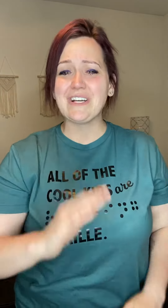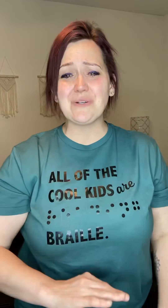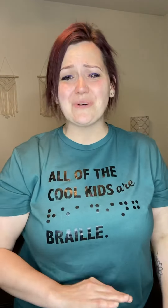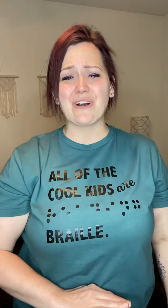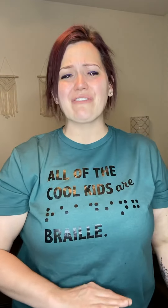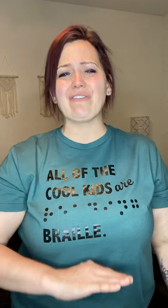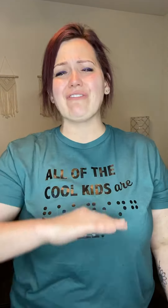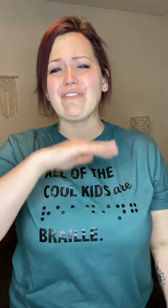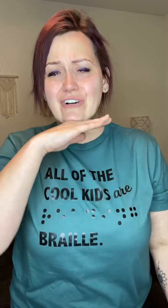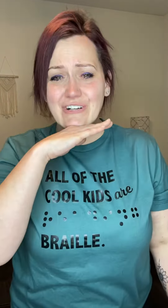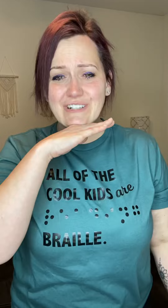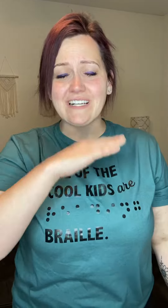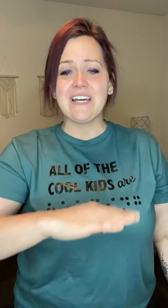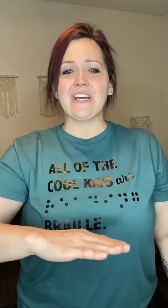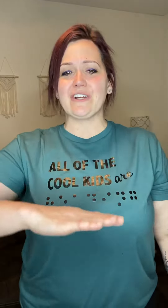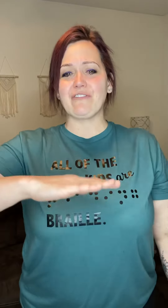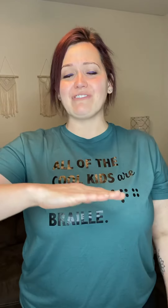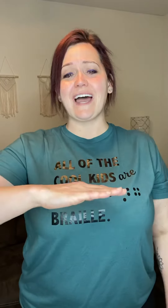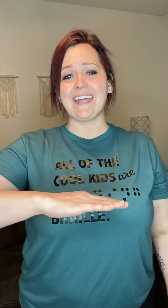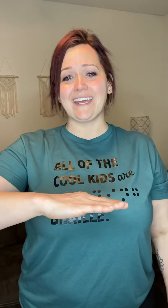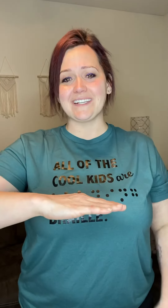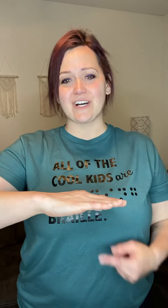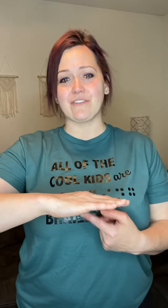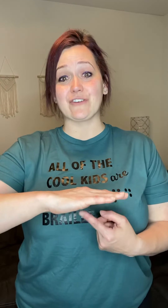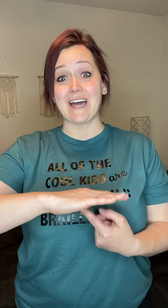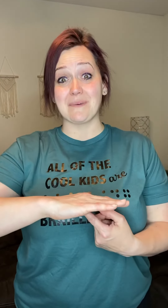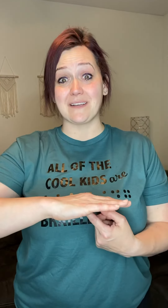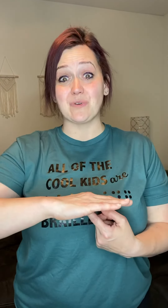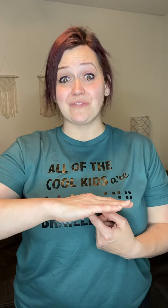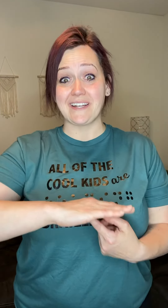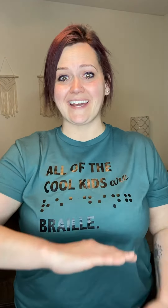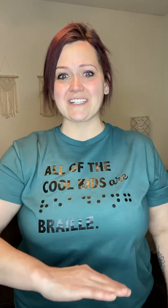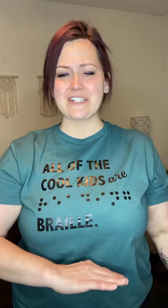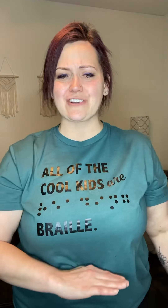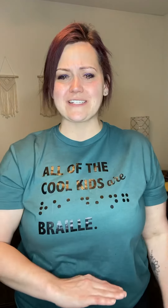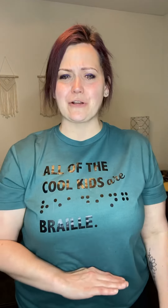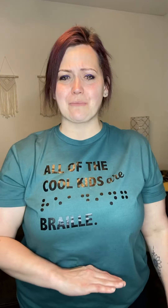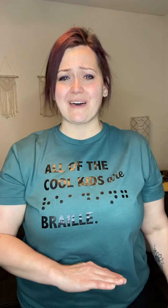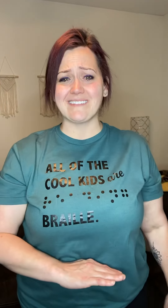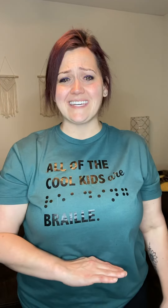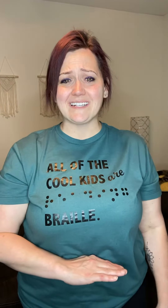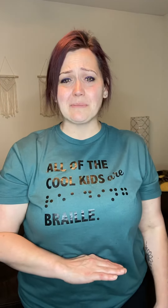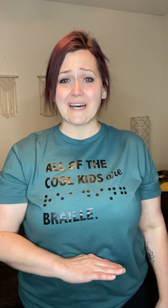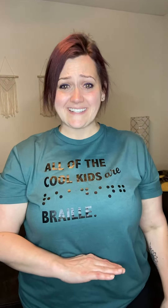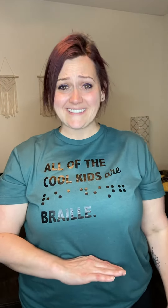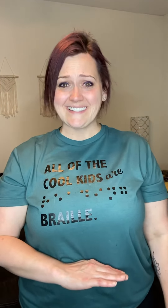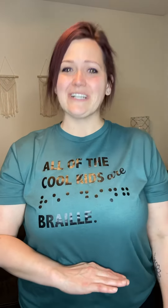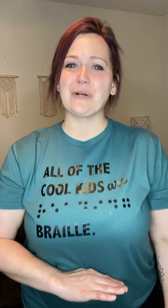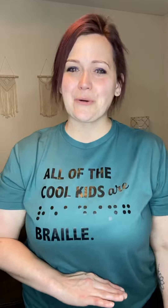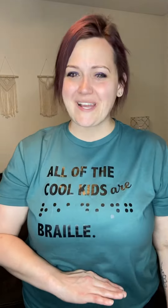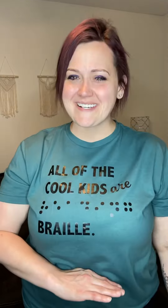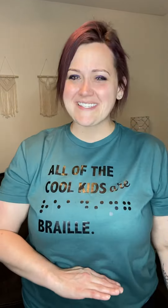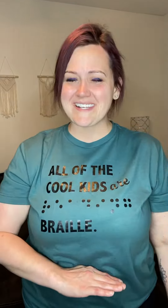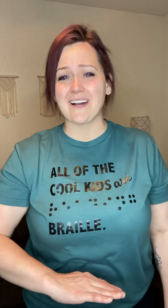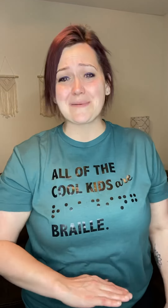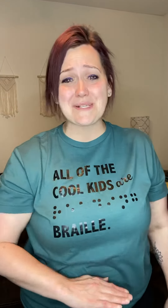You are full. Your flat hand of your dominant moving hand starts near your belly button or your waist and comes up to